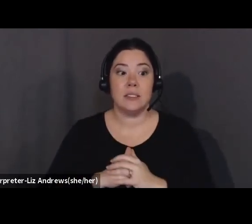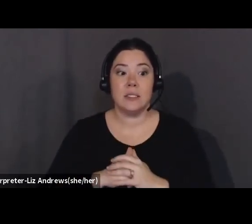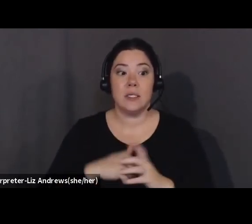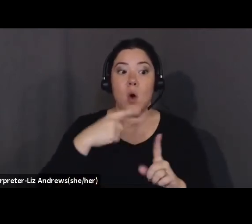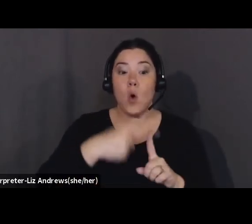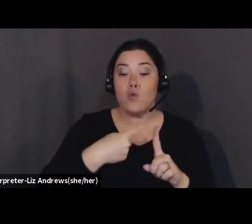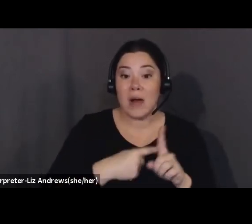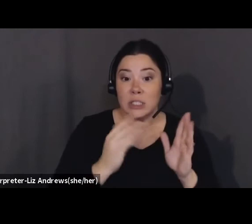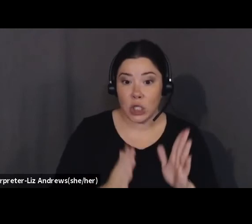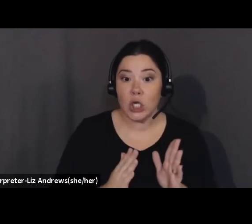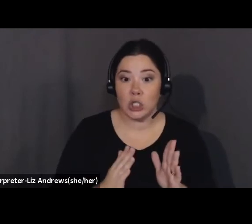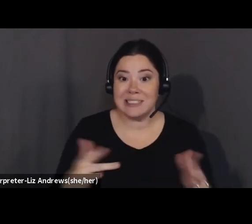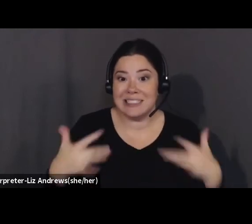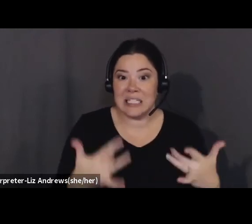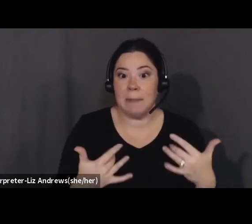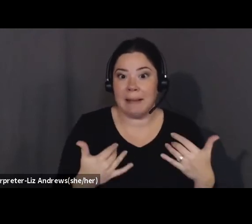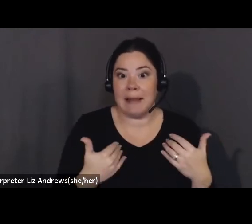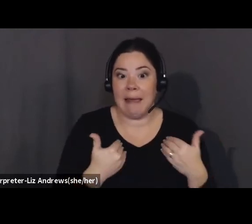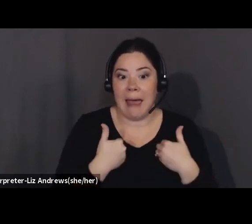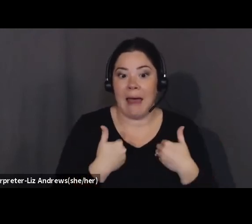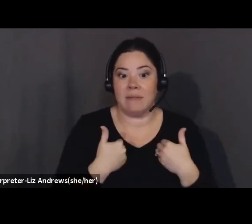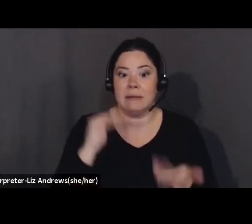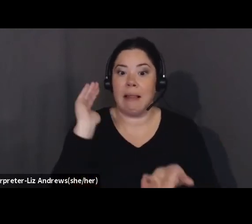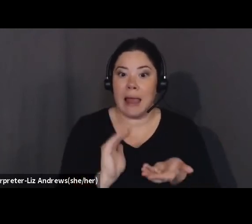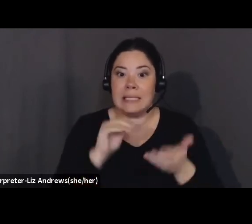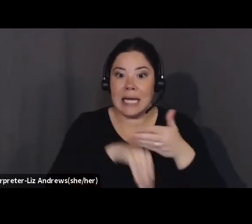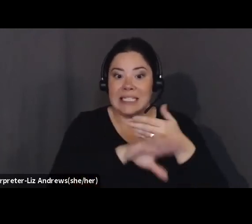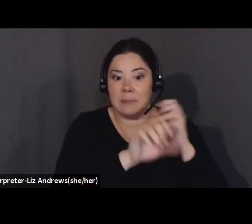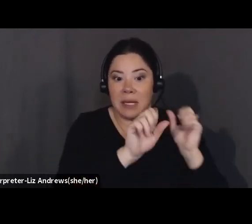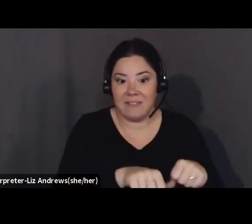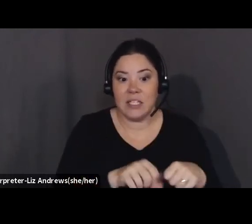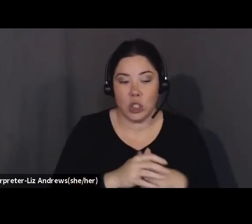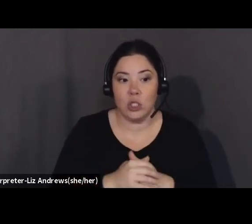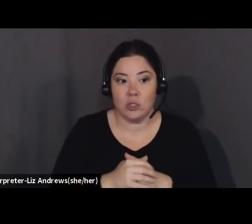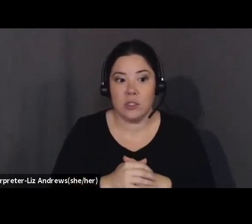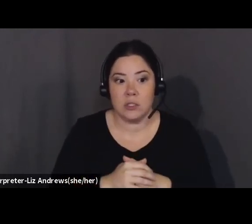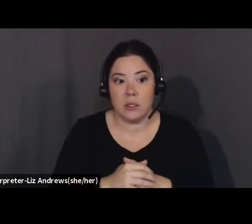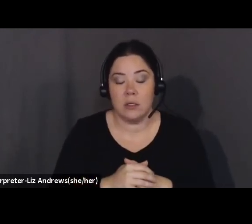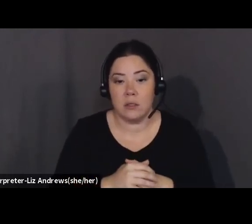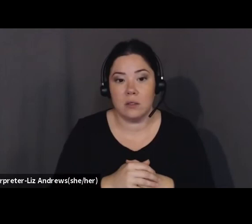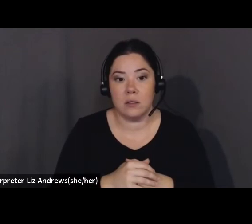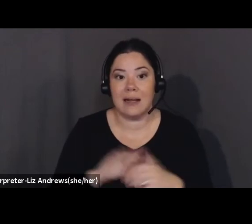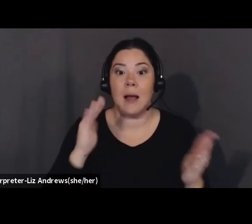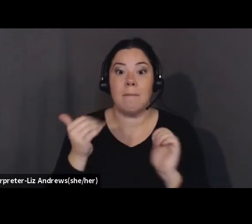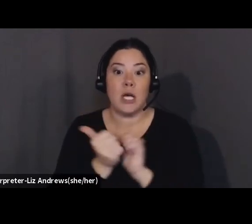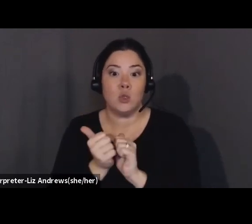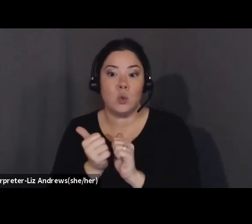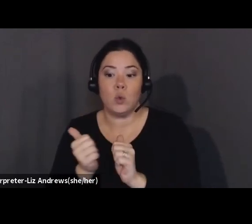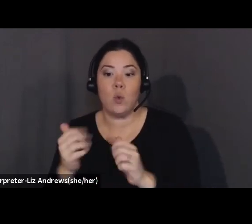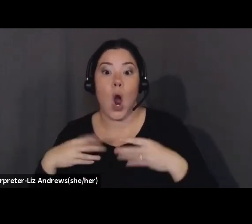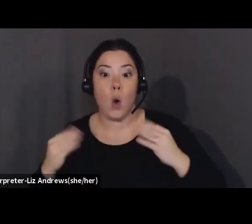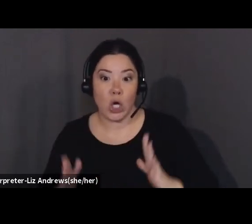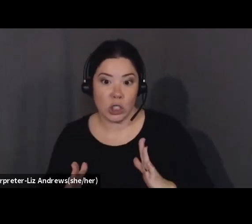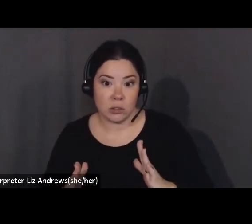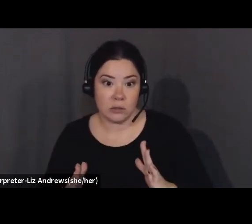lack accessibility features, which is a product in part of the fact that you actually have